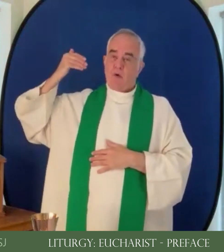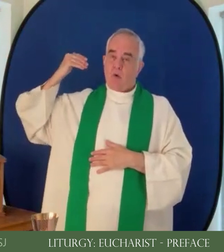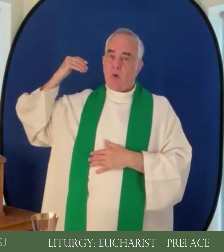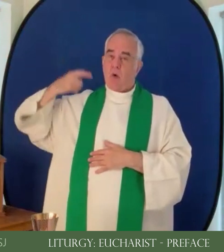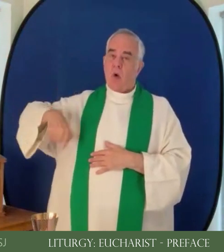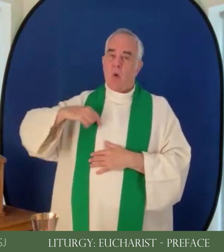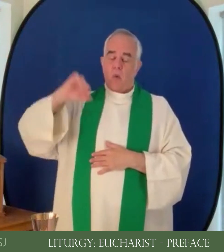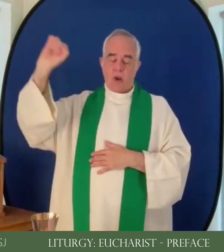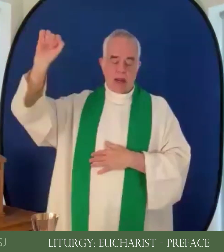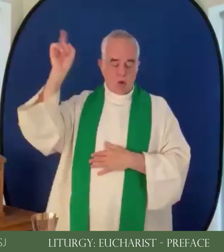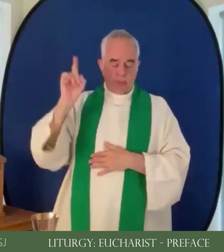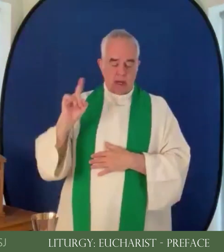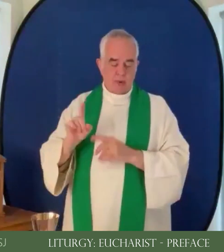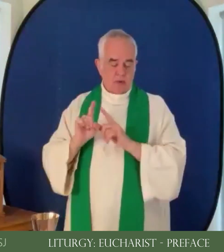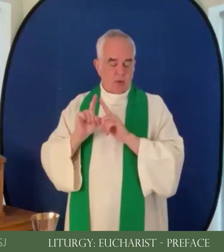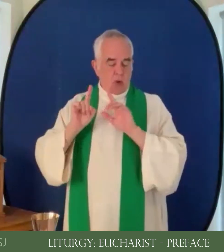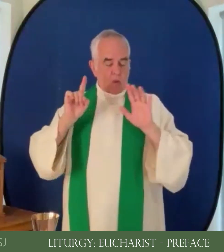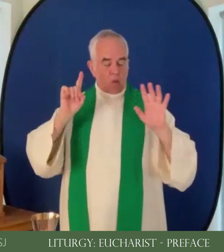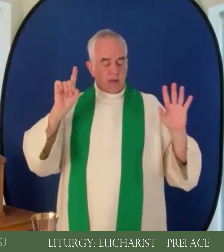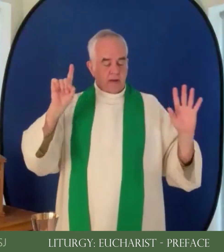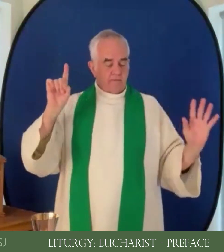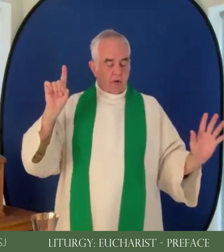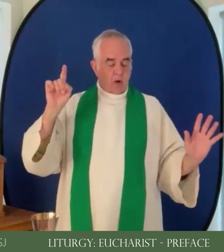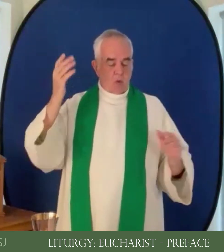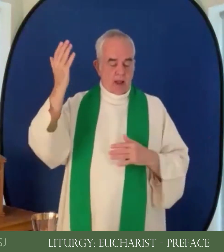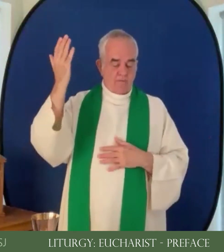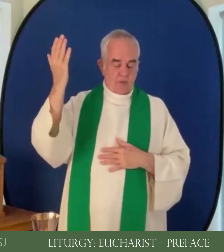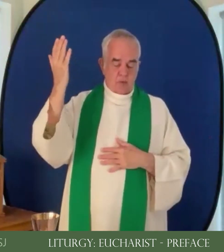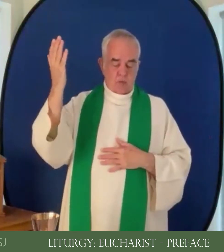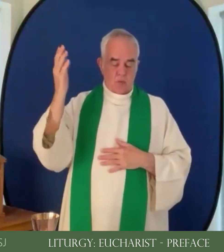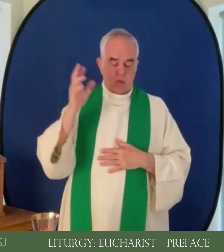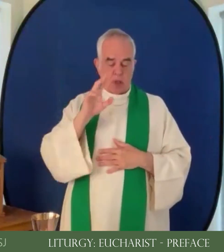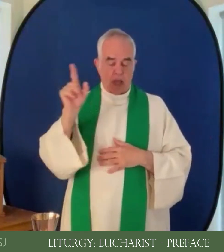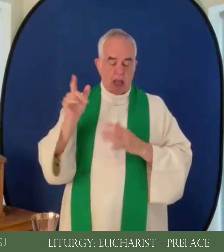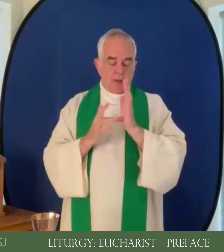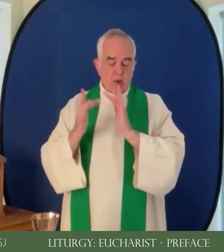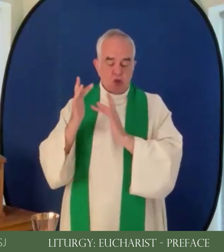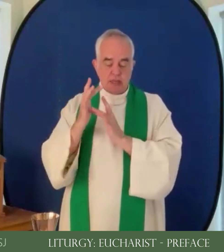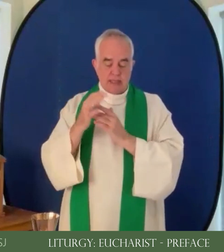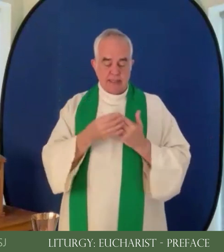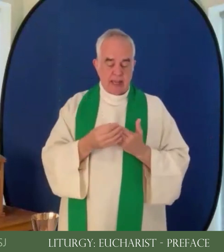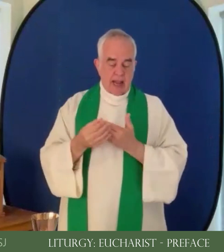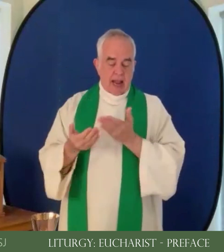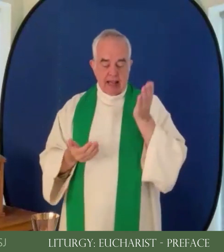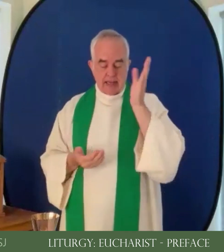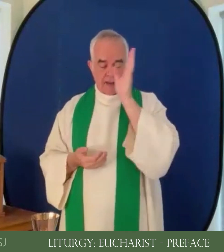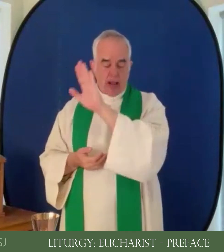Before we, your people, wandered far away from you, but Jesus led us back